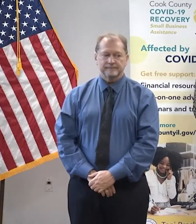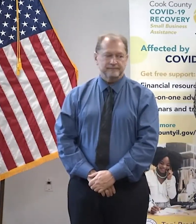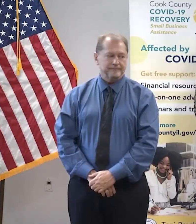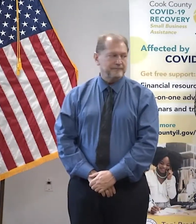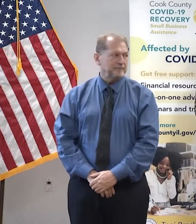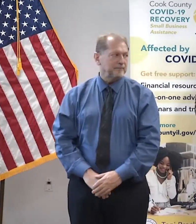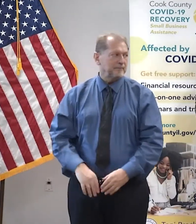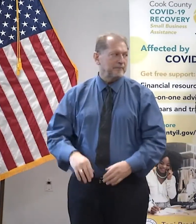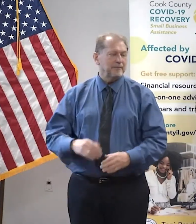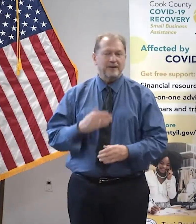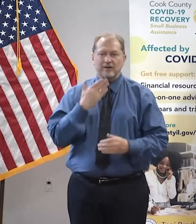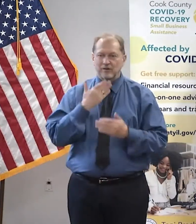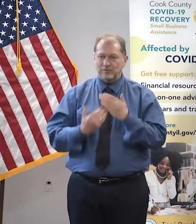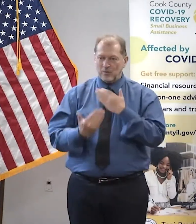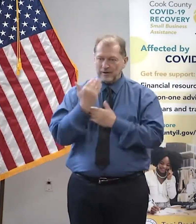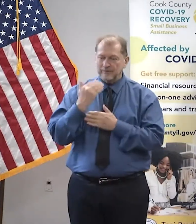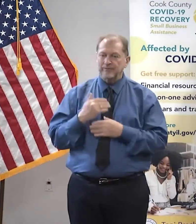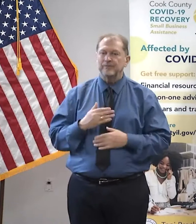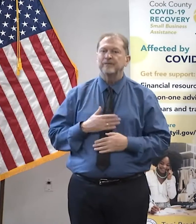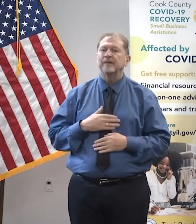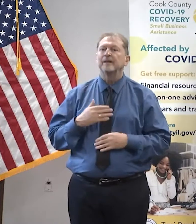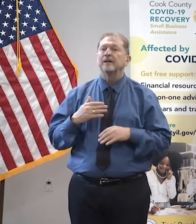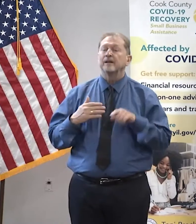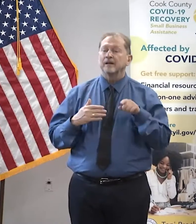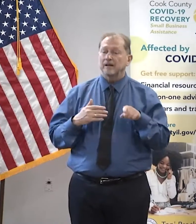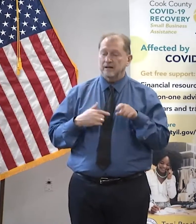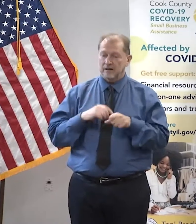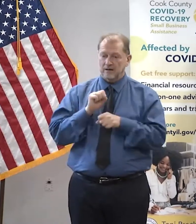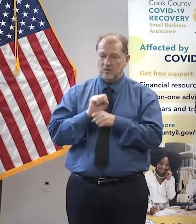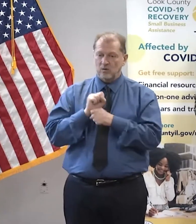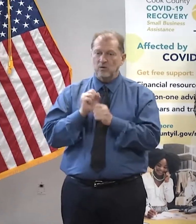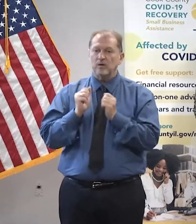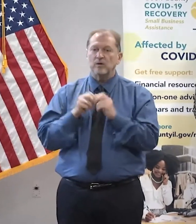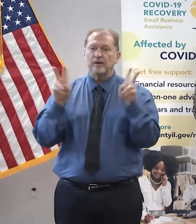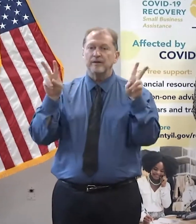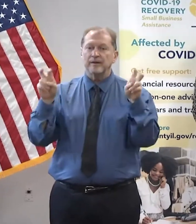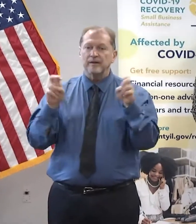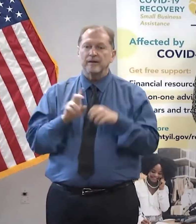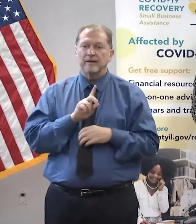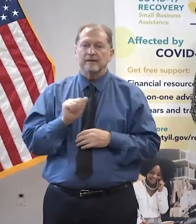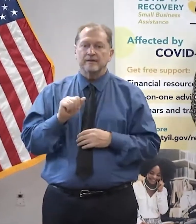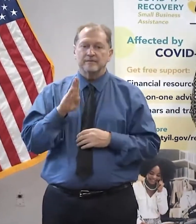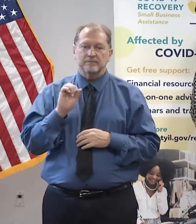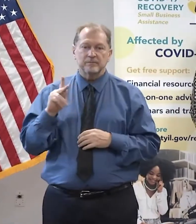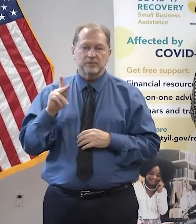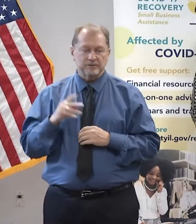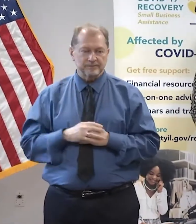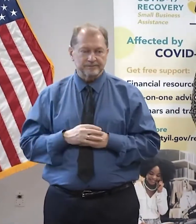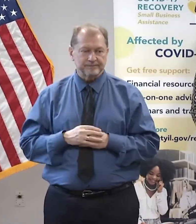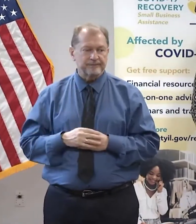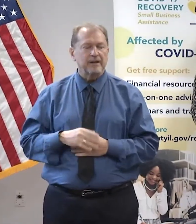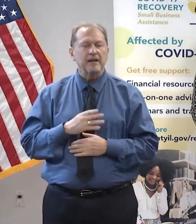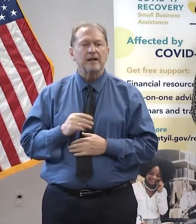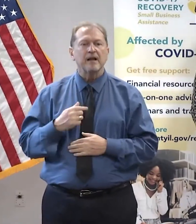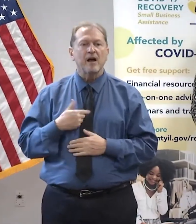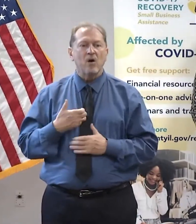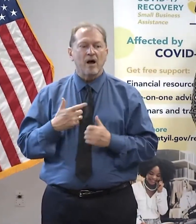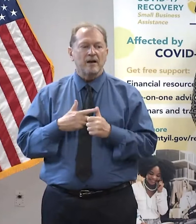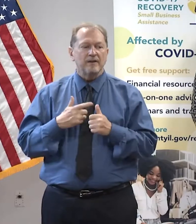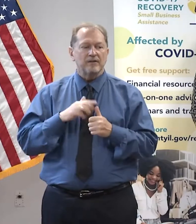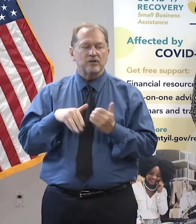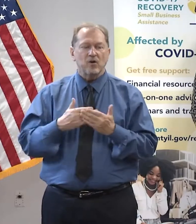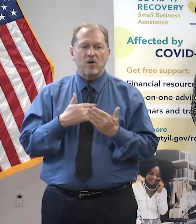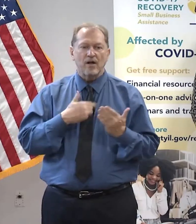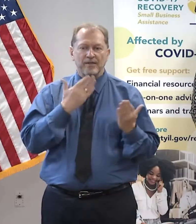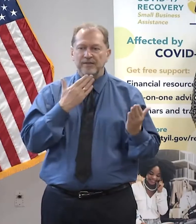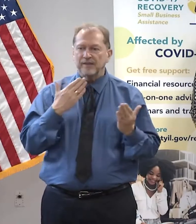Good morning. My name is Verlean Singletary, and I'm the owner of the Book Joint. So I want to first off thank